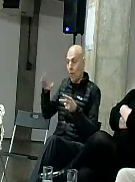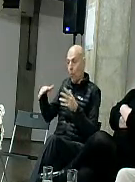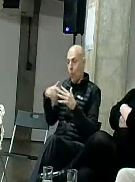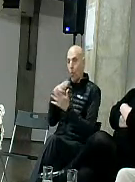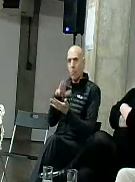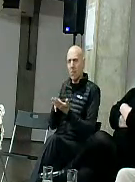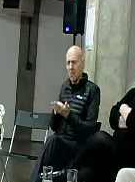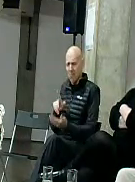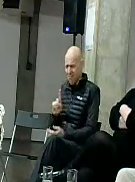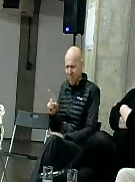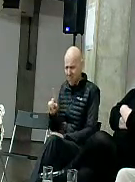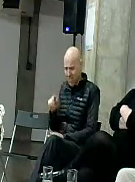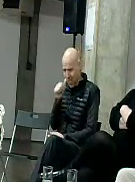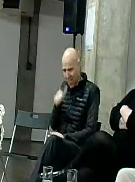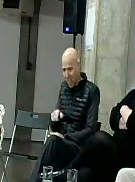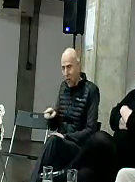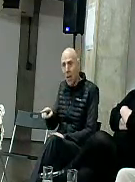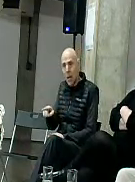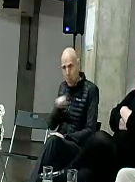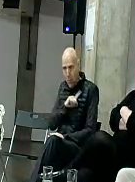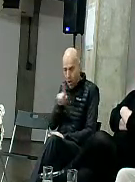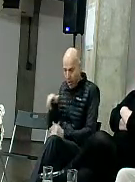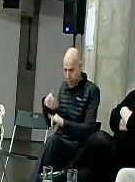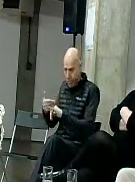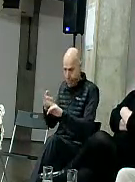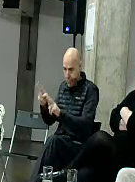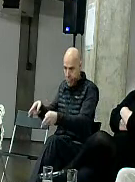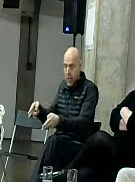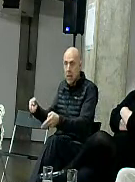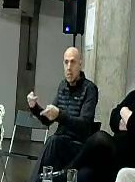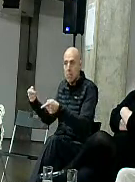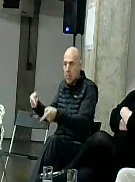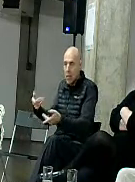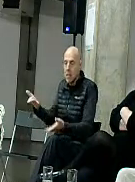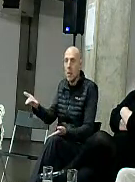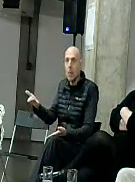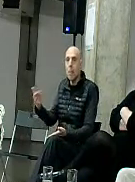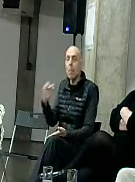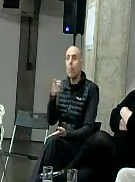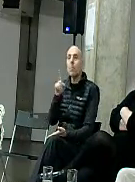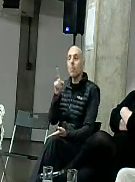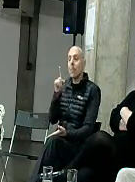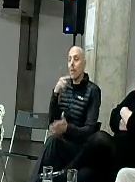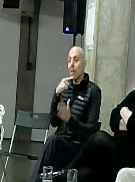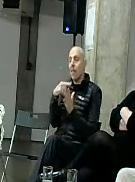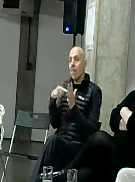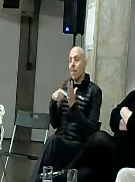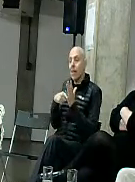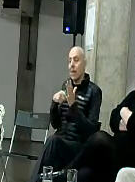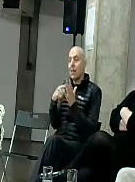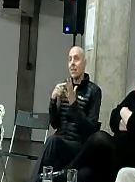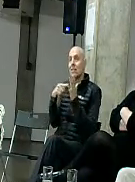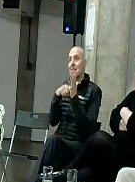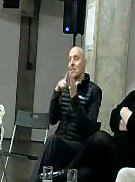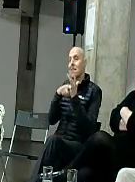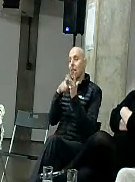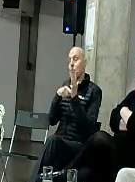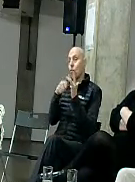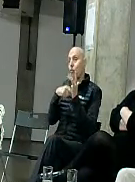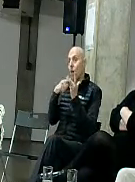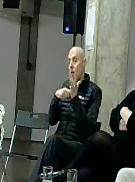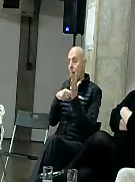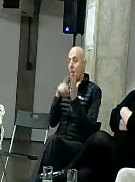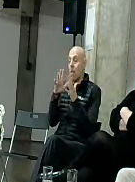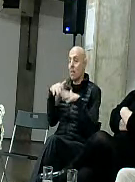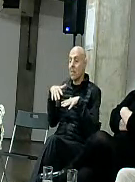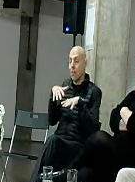it wasn't luck for Jack, because it killed him. It was the Territorial Support Group, who no longer exist,